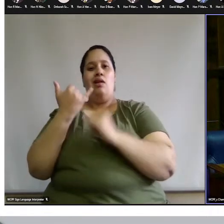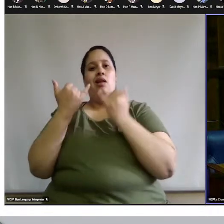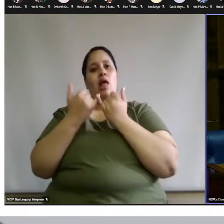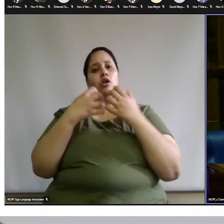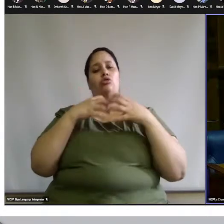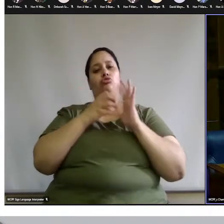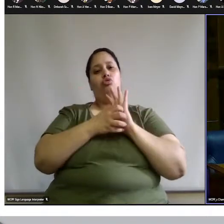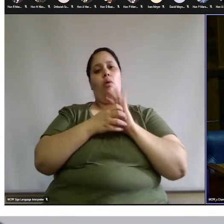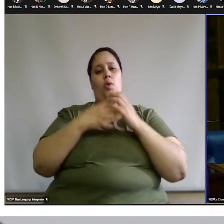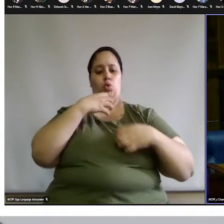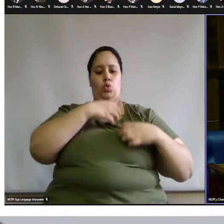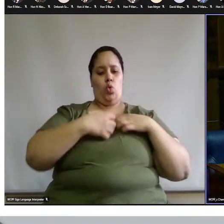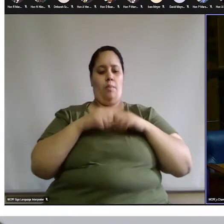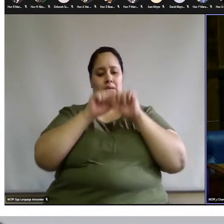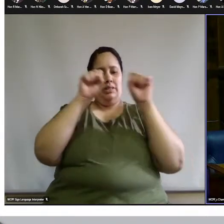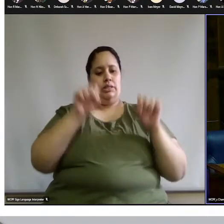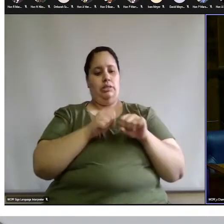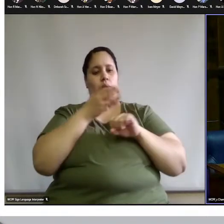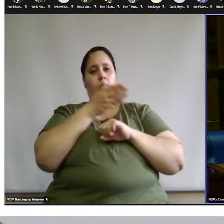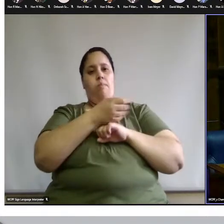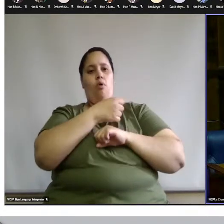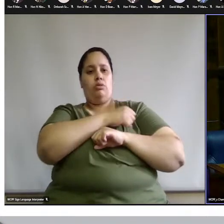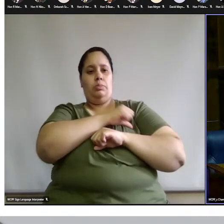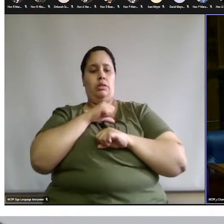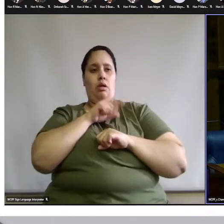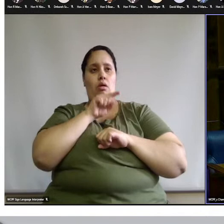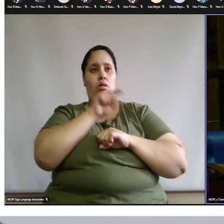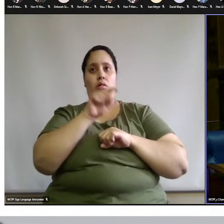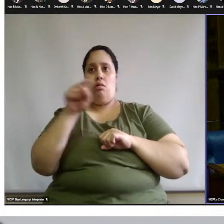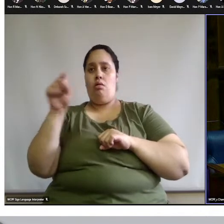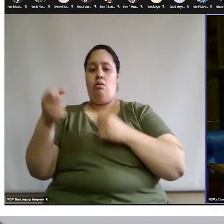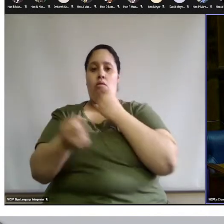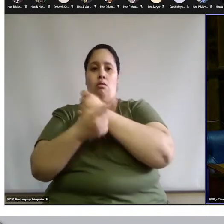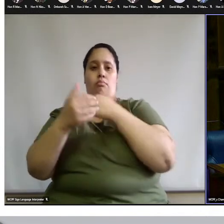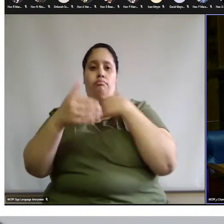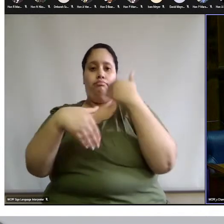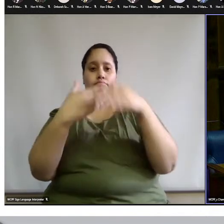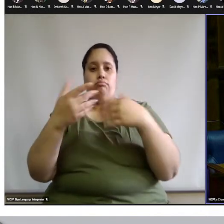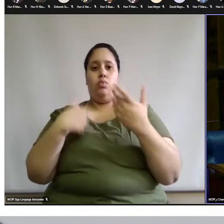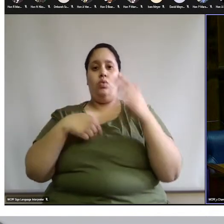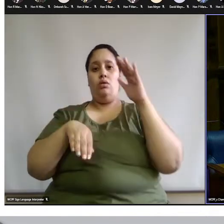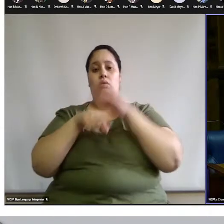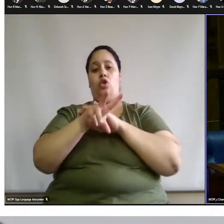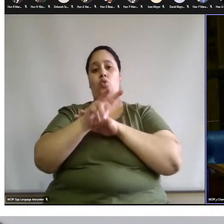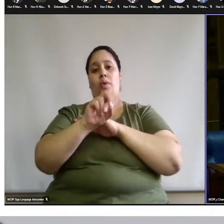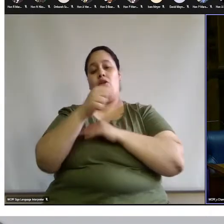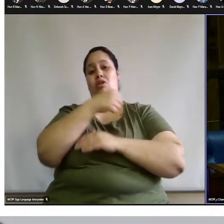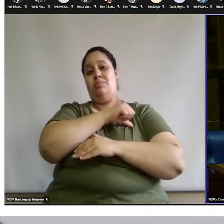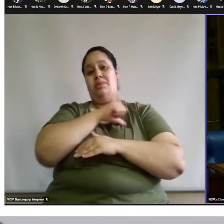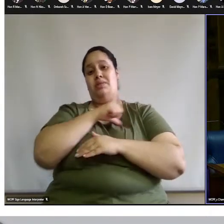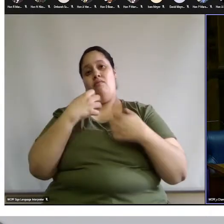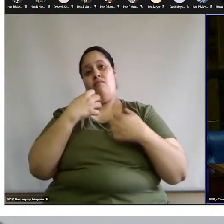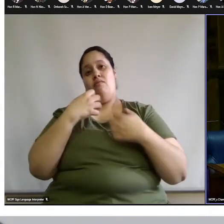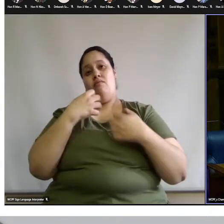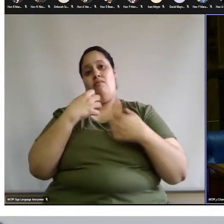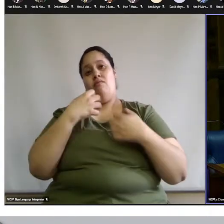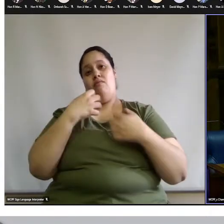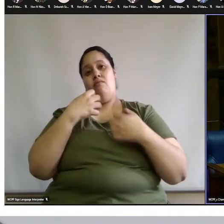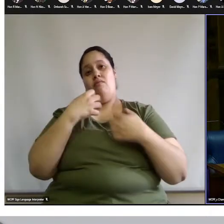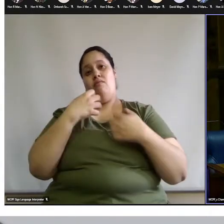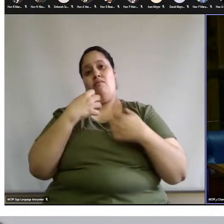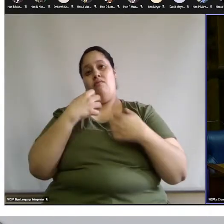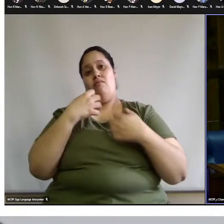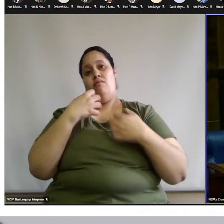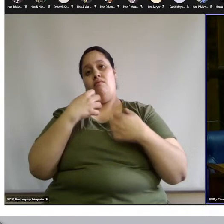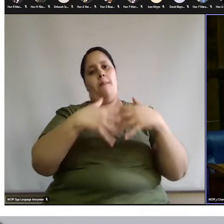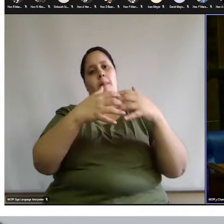system in our hospitals, which we're now rolling out more and more. We're almost at 20 of our hospitals that will have that trauma measurement system where